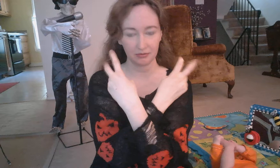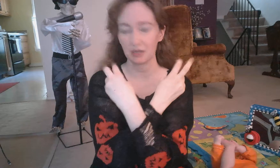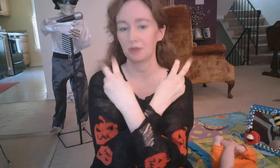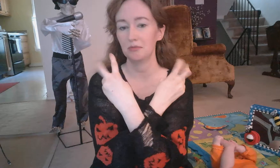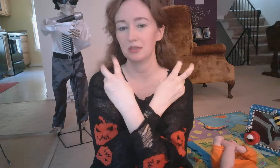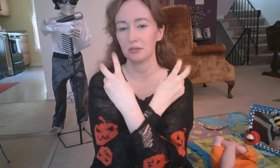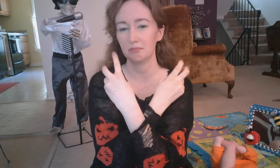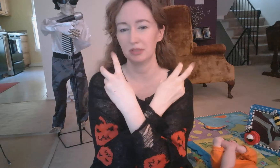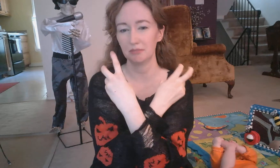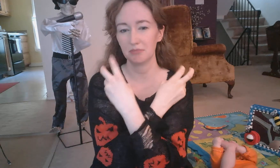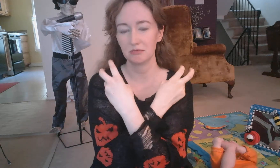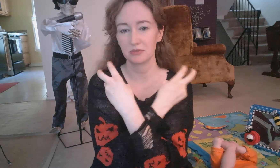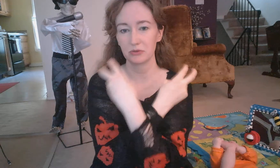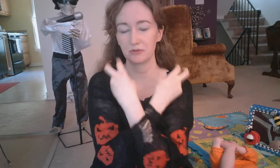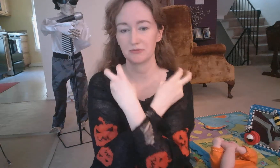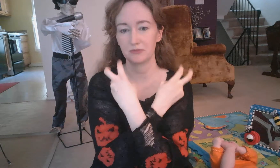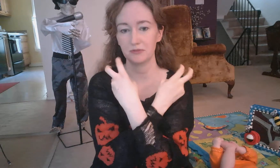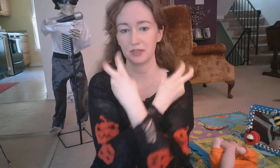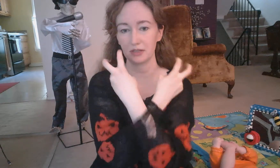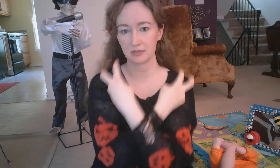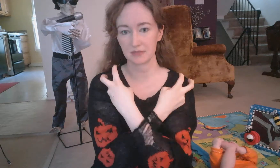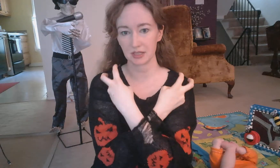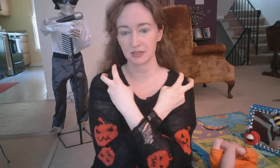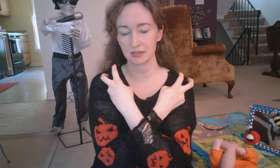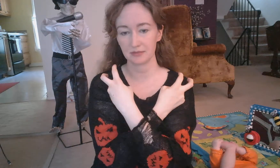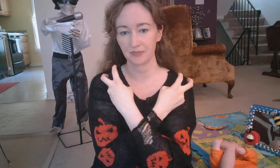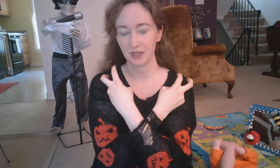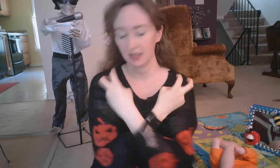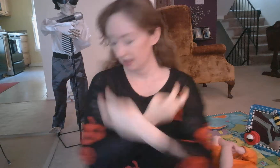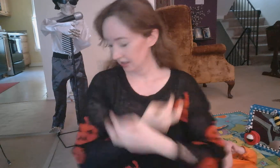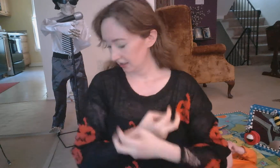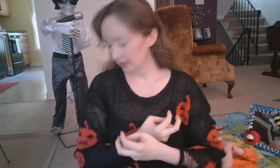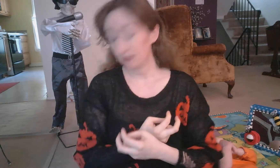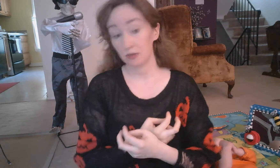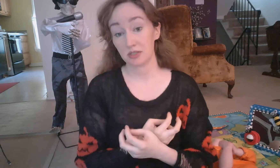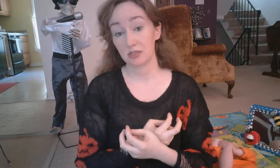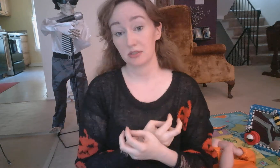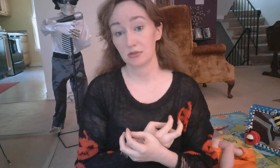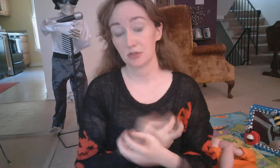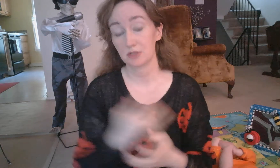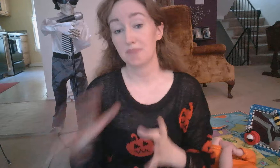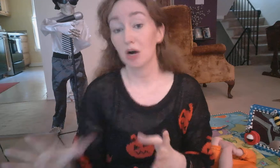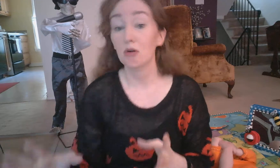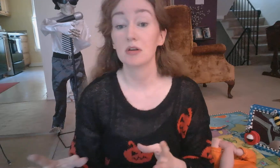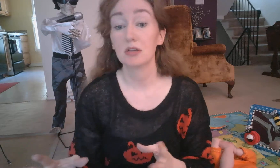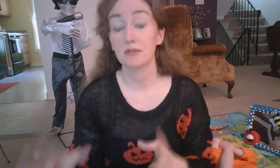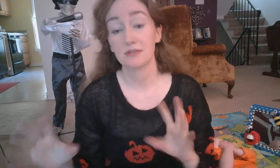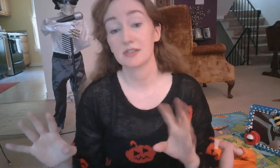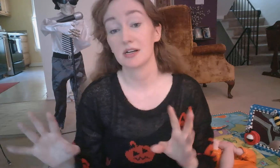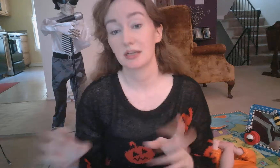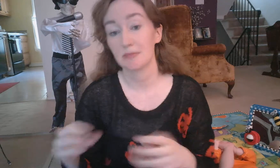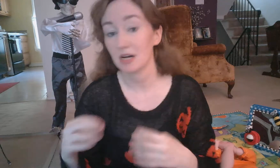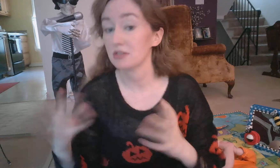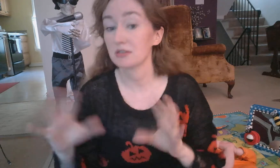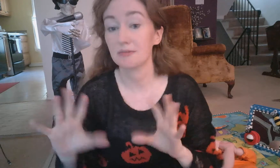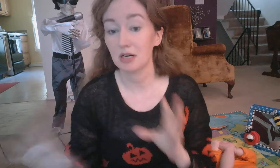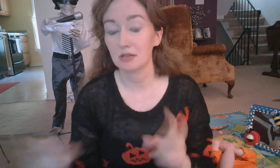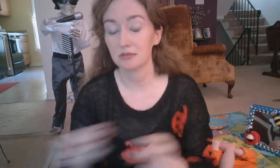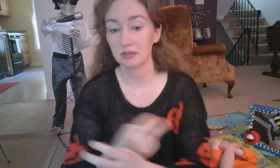of creepy little bones with your two fingers and skeleton. And if you want to do just bone, if you're ever talking about just a bone,